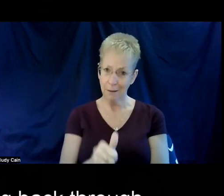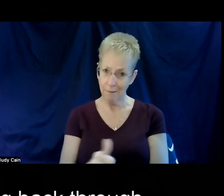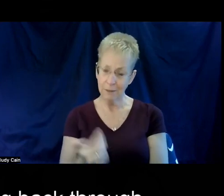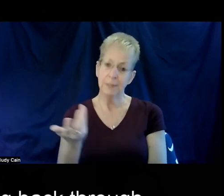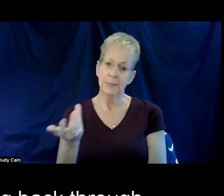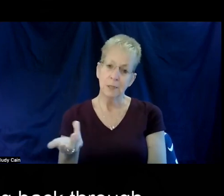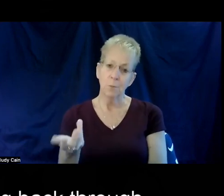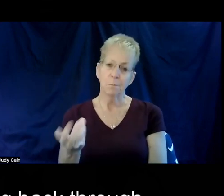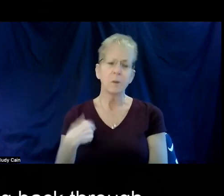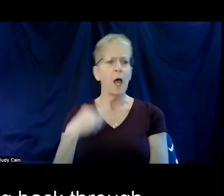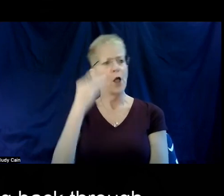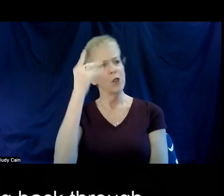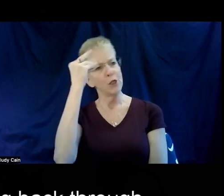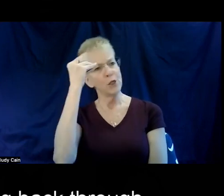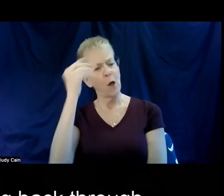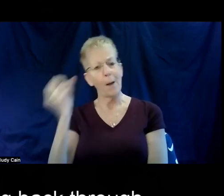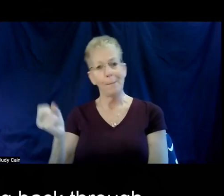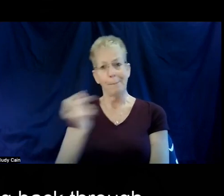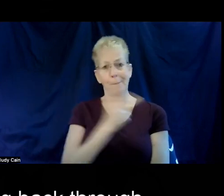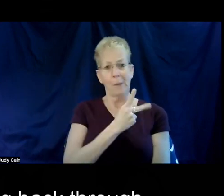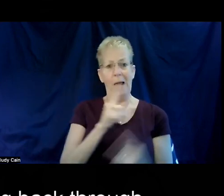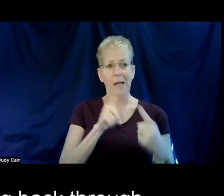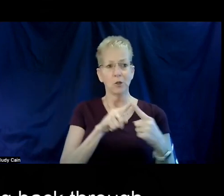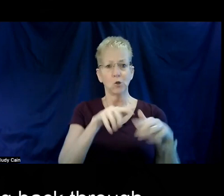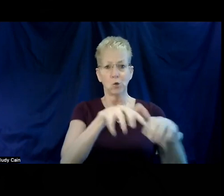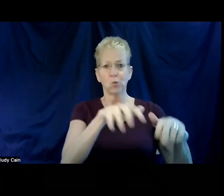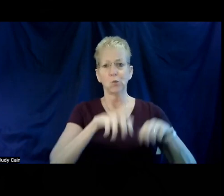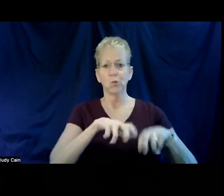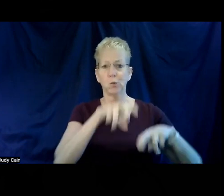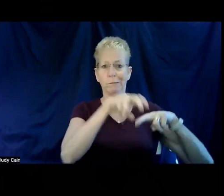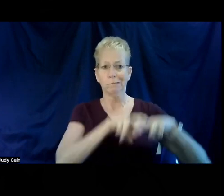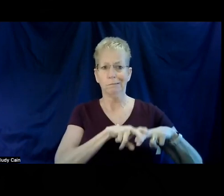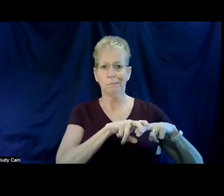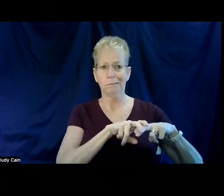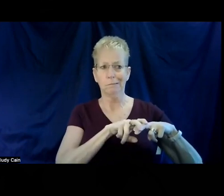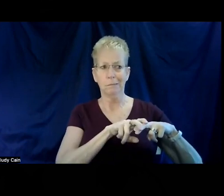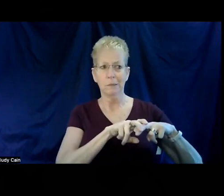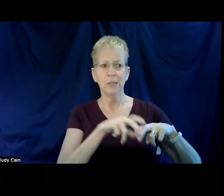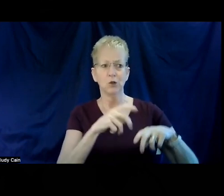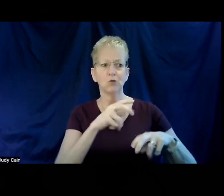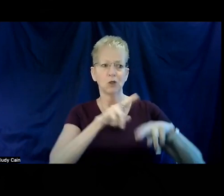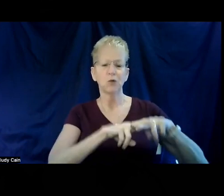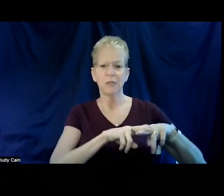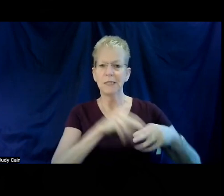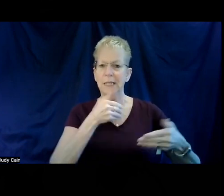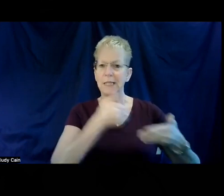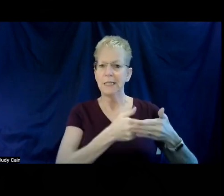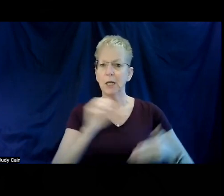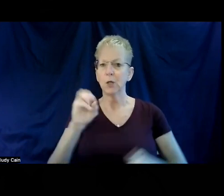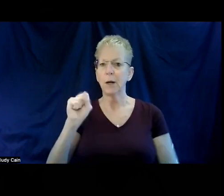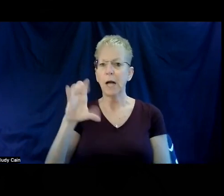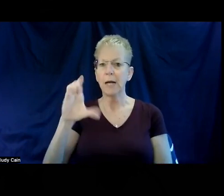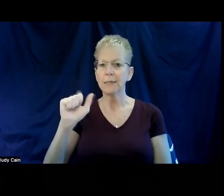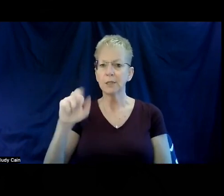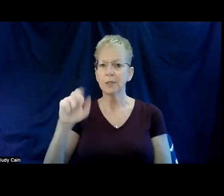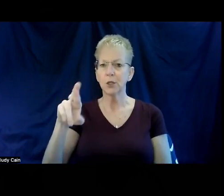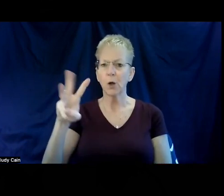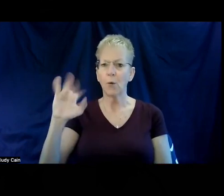I thought about slinking back through the tombstones and monuments to where Kaz was hidden near the grave of Oscar Wilde. The